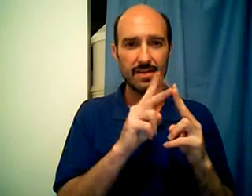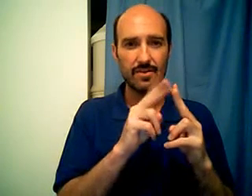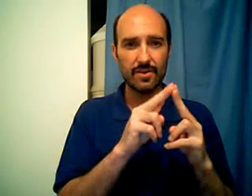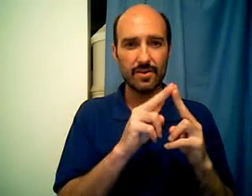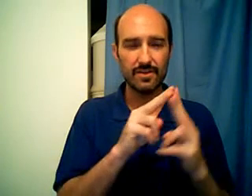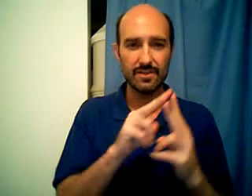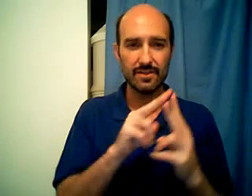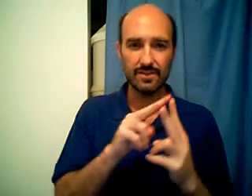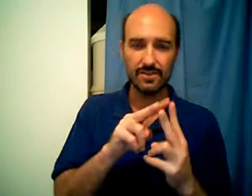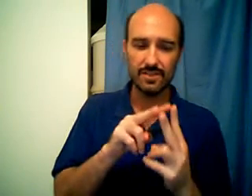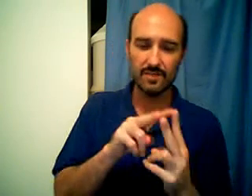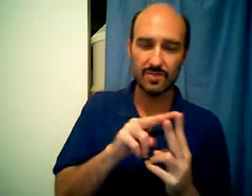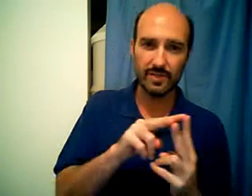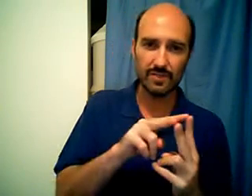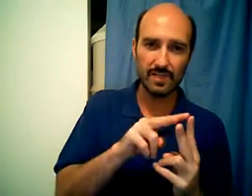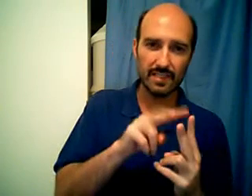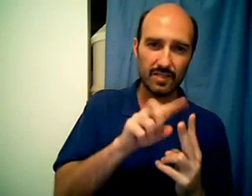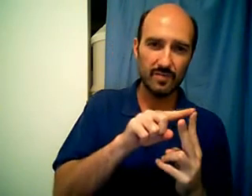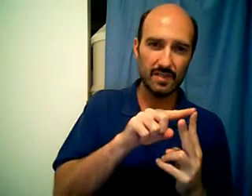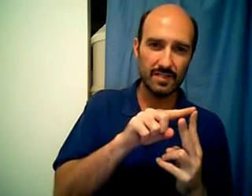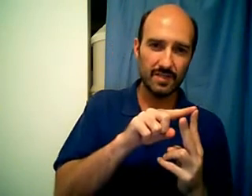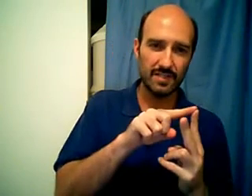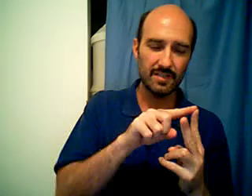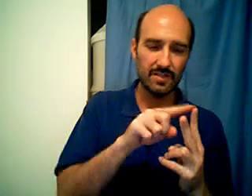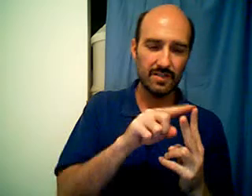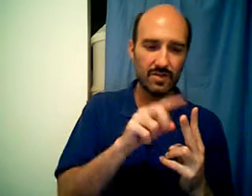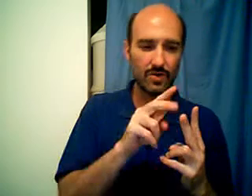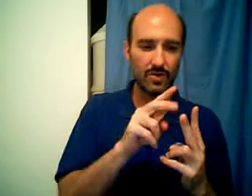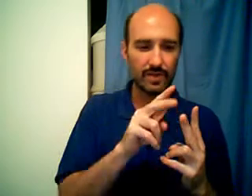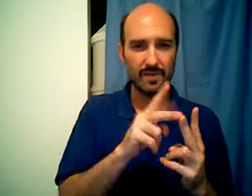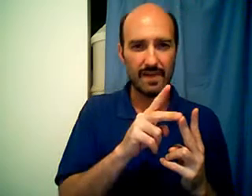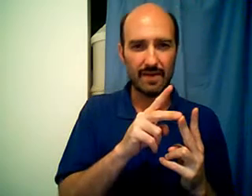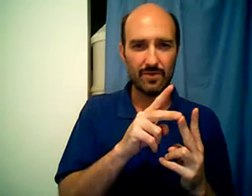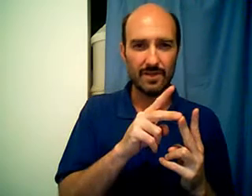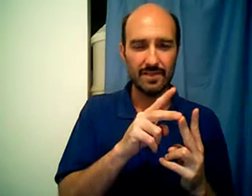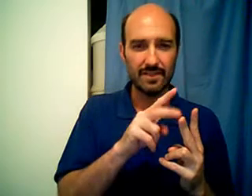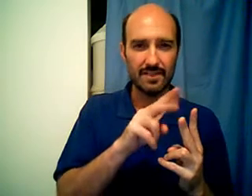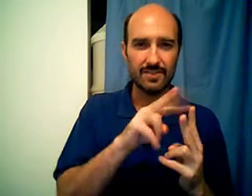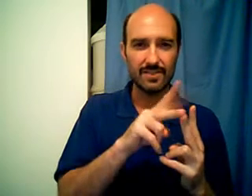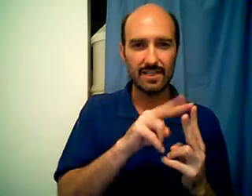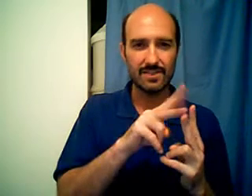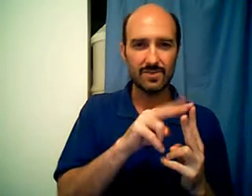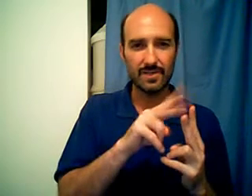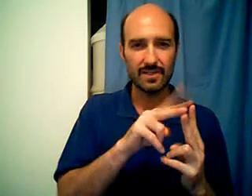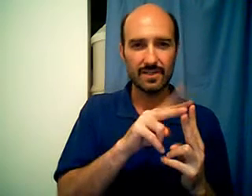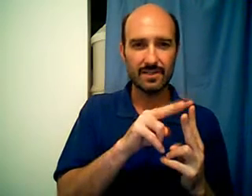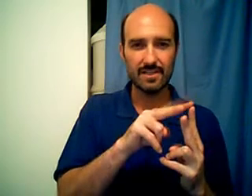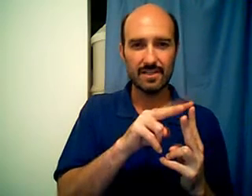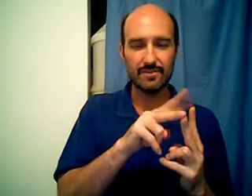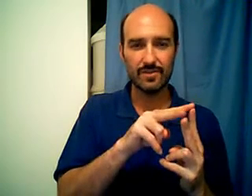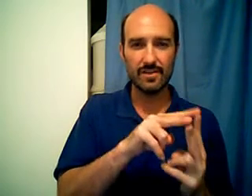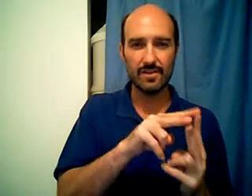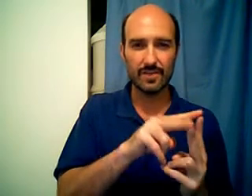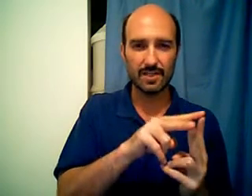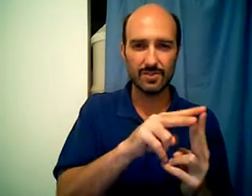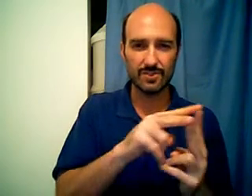Either. See, I'm showing you like it could be this one or it could be that one, and so that's where the sign for either comes.